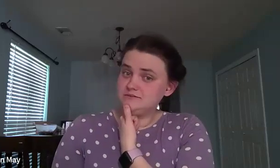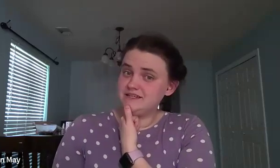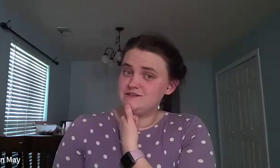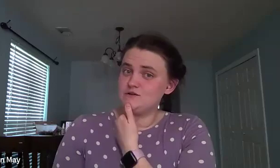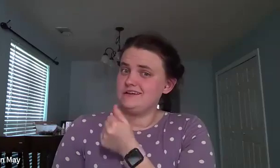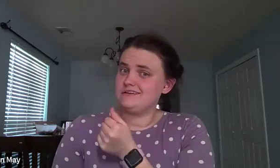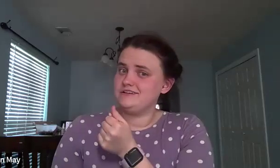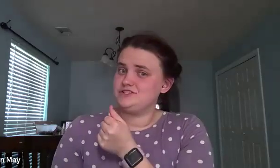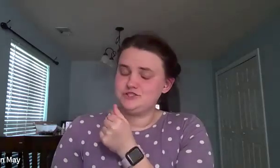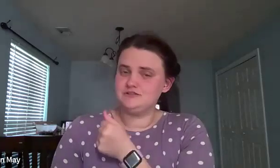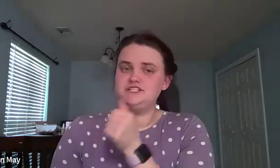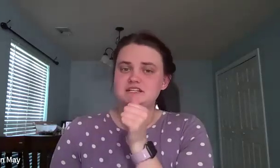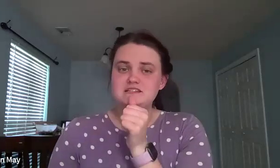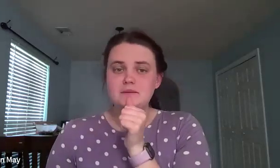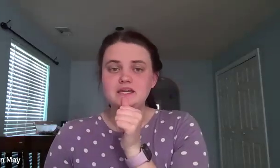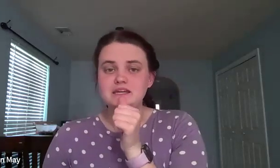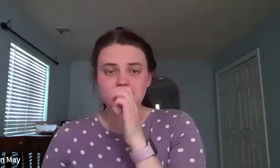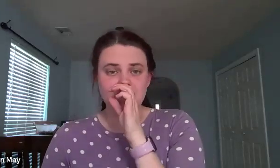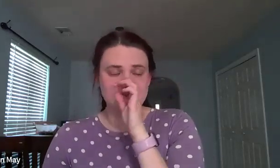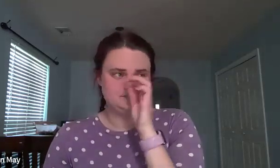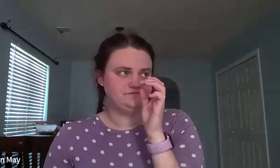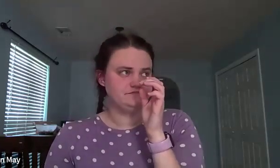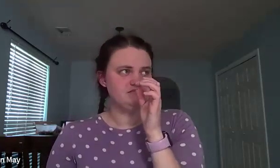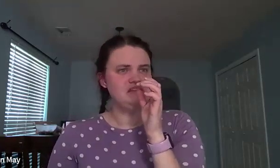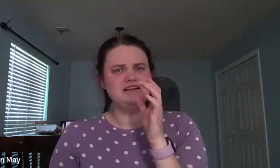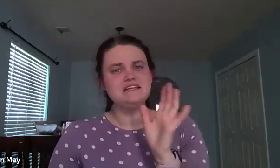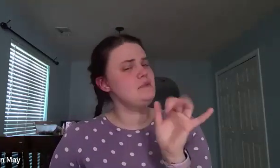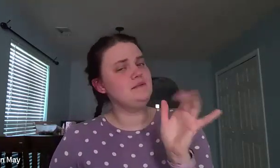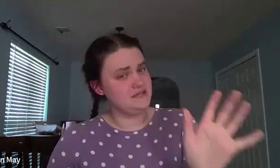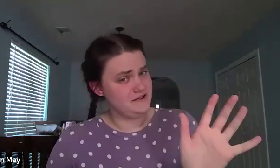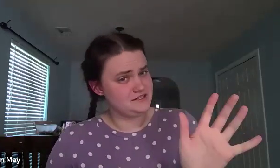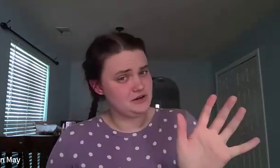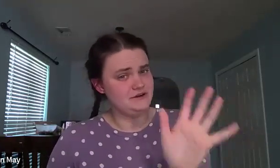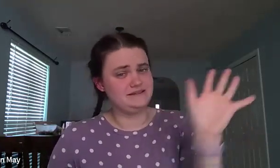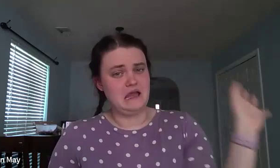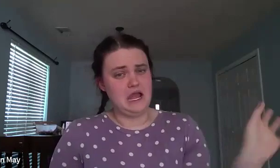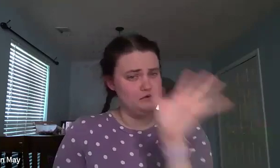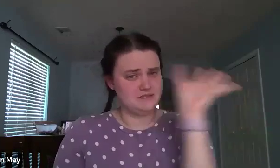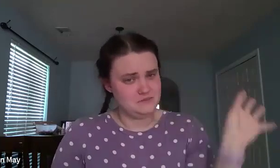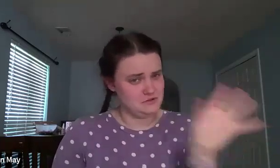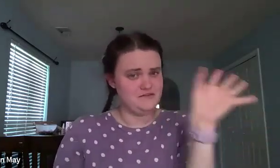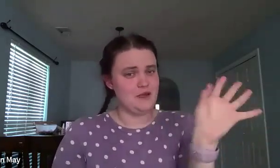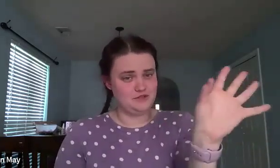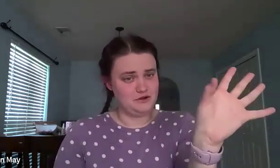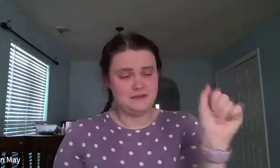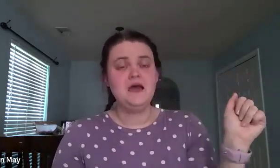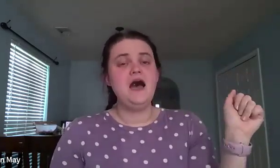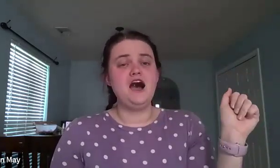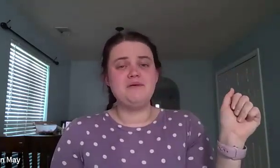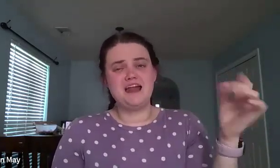because they're like, surely she does not mean, It's like, I'm not a big fan of strawberries. I know some people love them. I'm sorry. And I